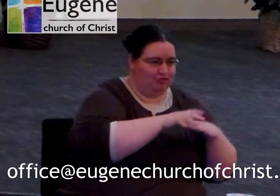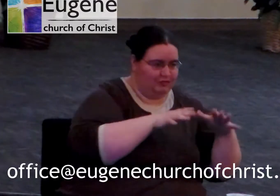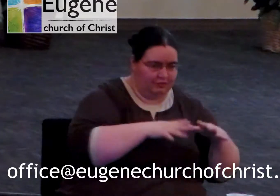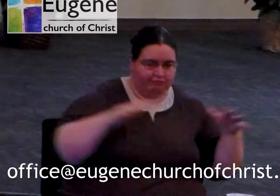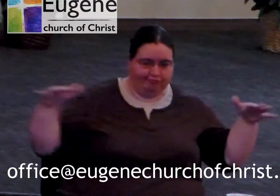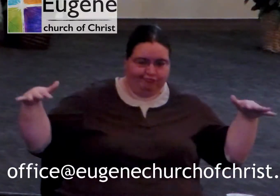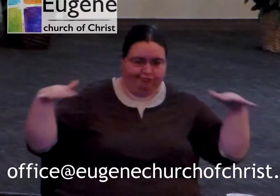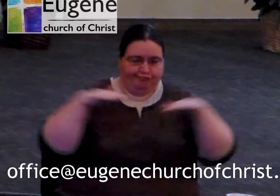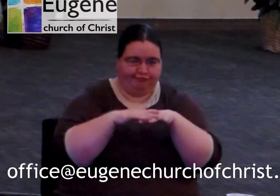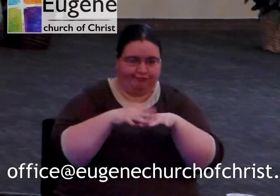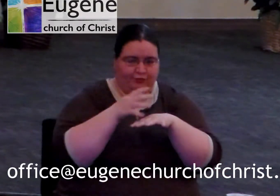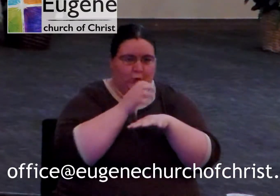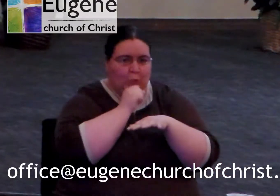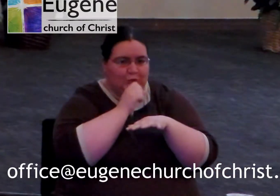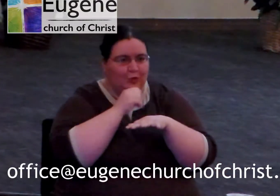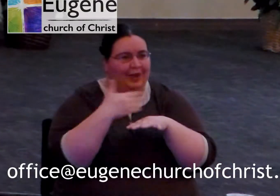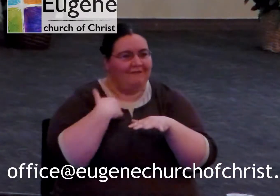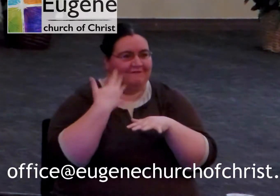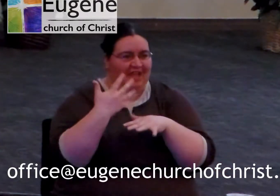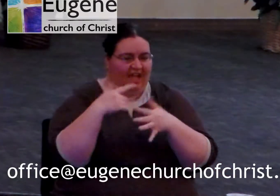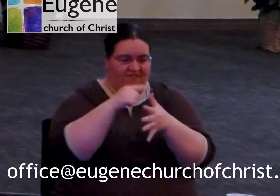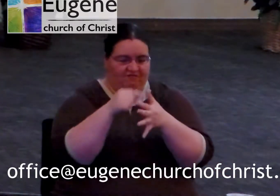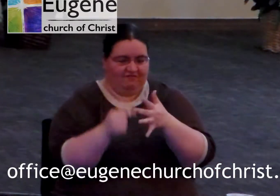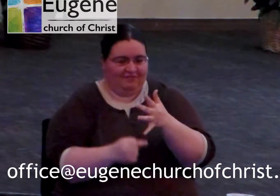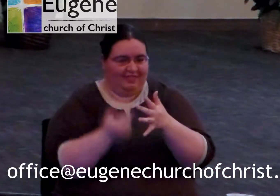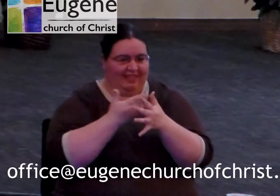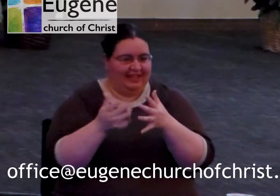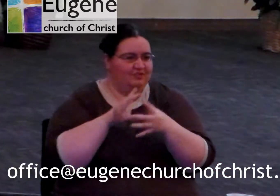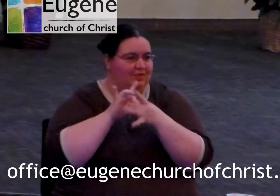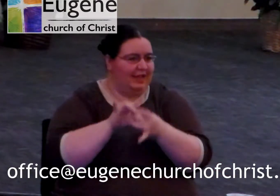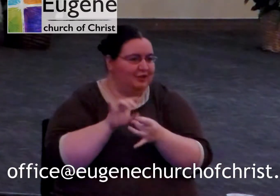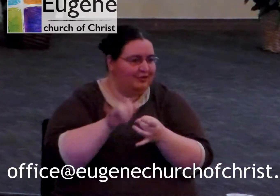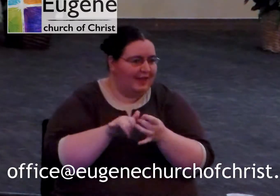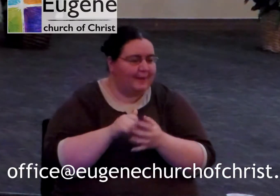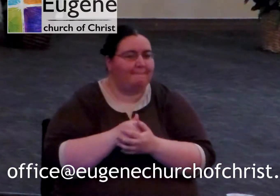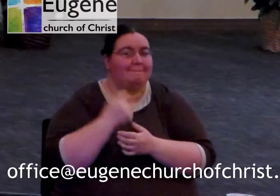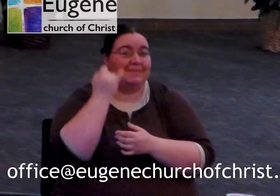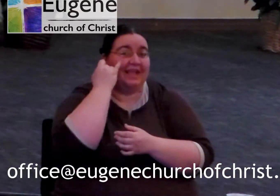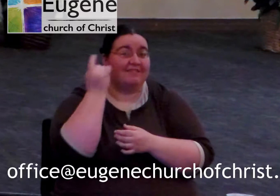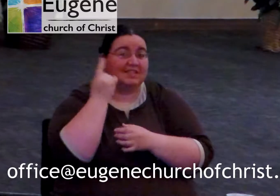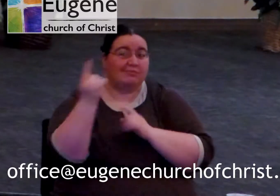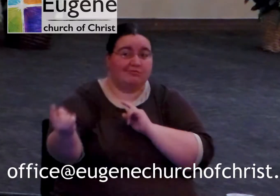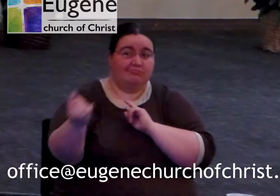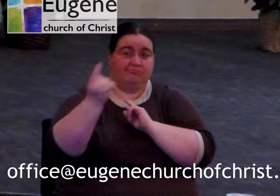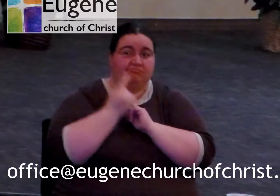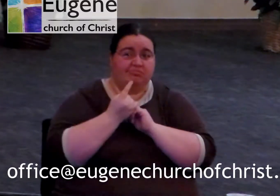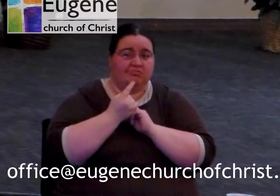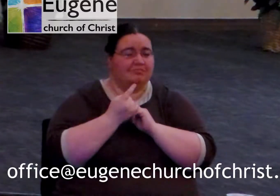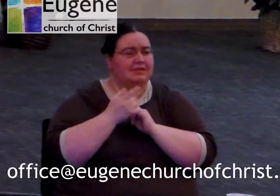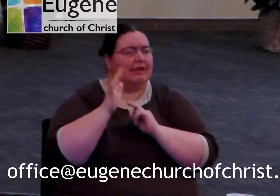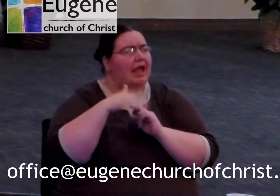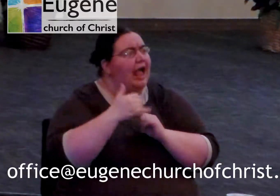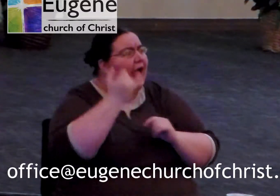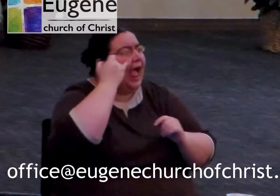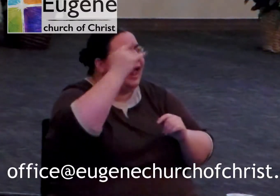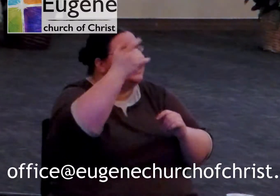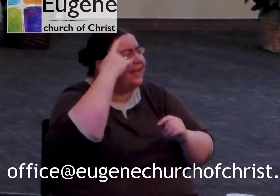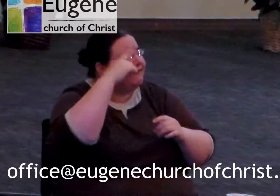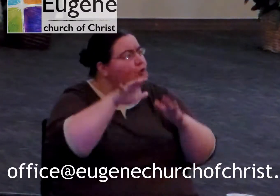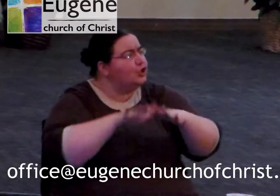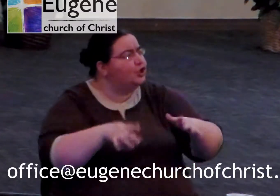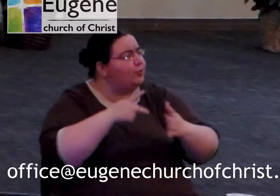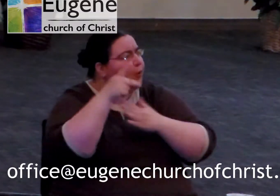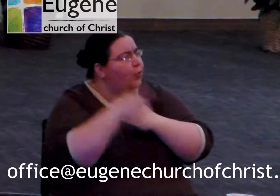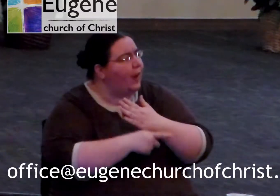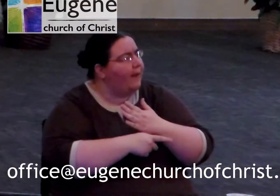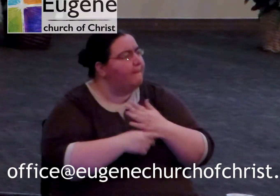again, not going to go into them here. But when someone comes up to me and says, Brian, I've got this idea for our children's program, what about this? I can say, well, let's look